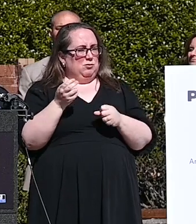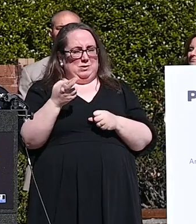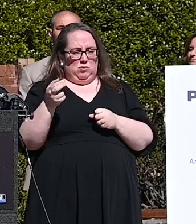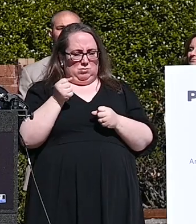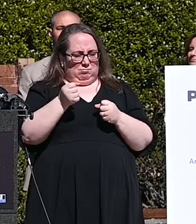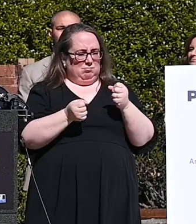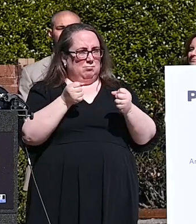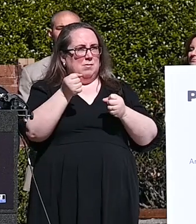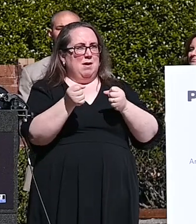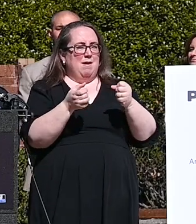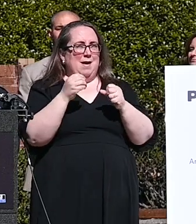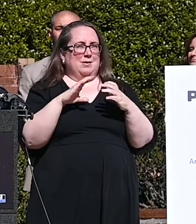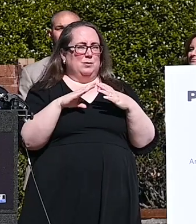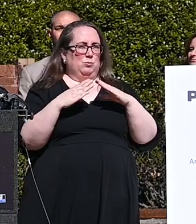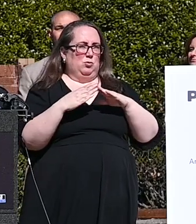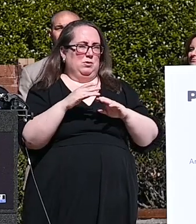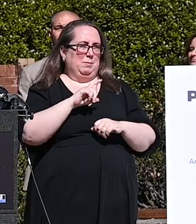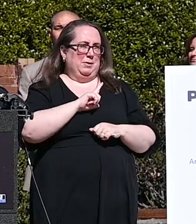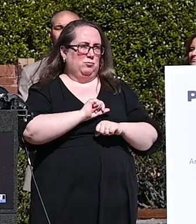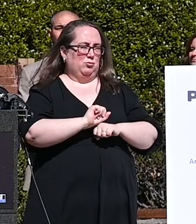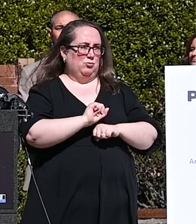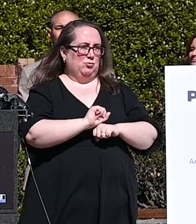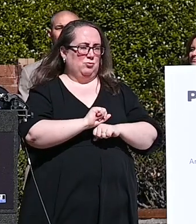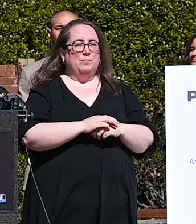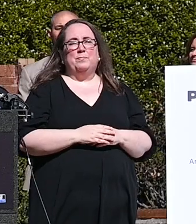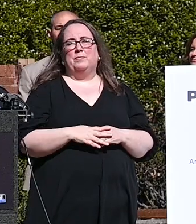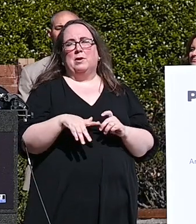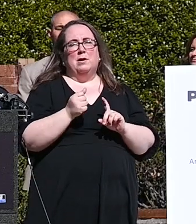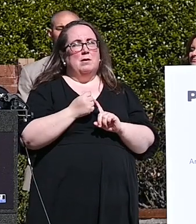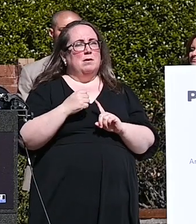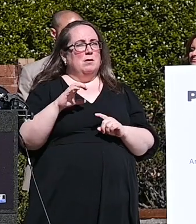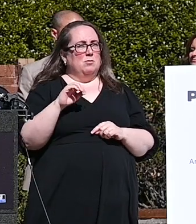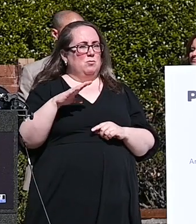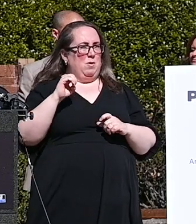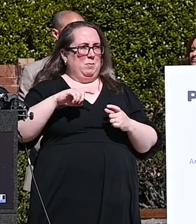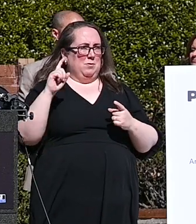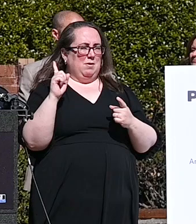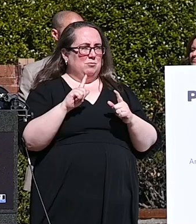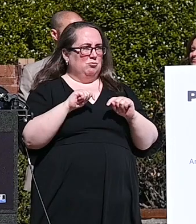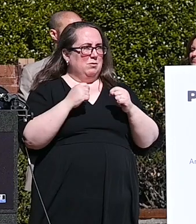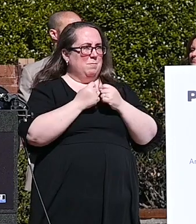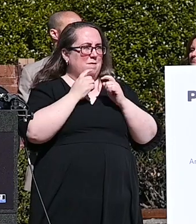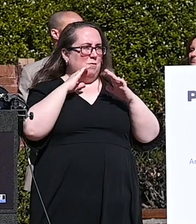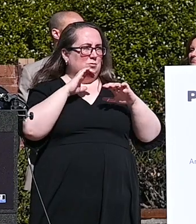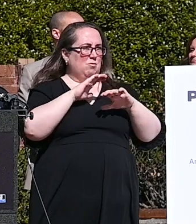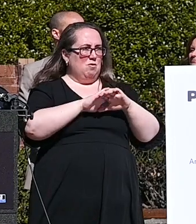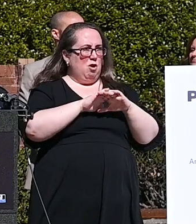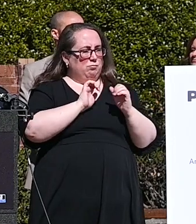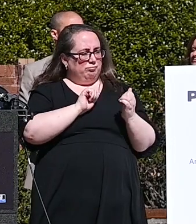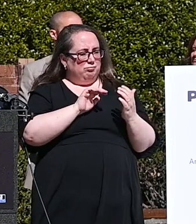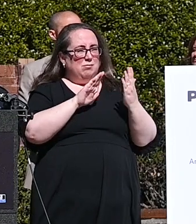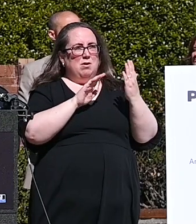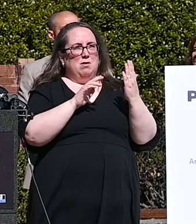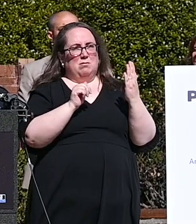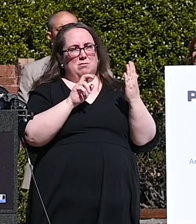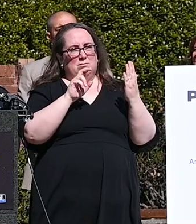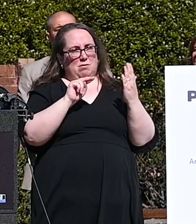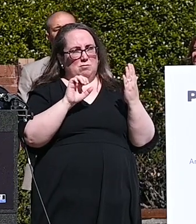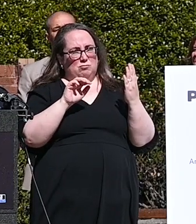and community policing. We've also expanded crime reduction teams focusing on tackling gun